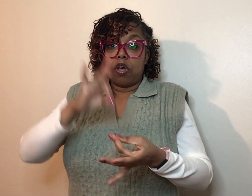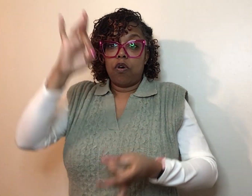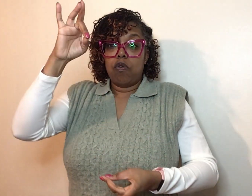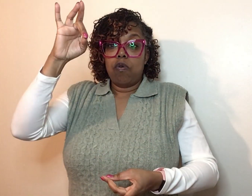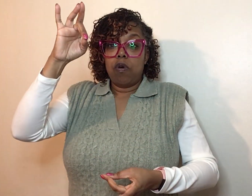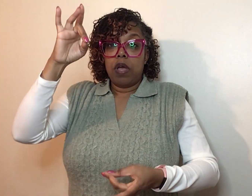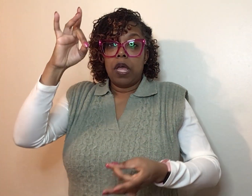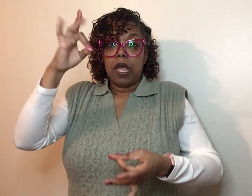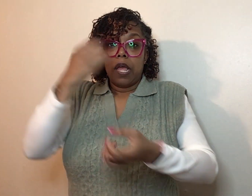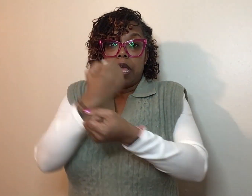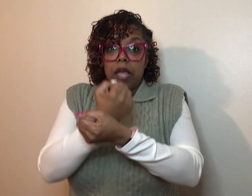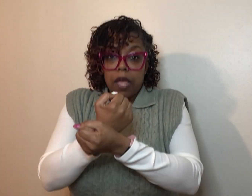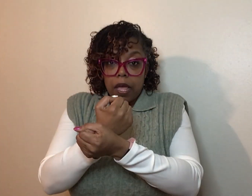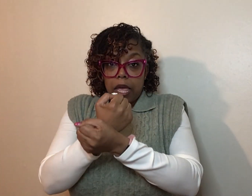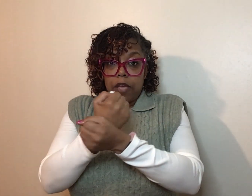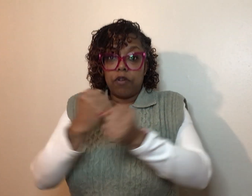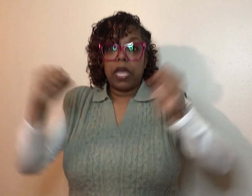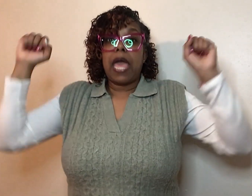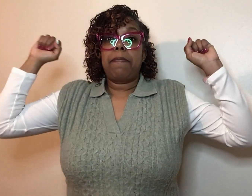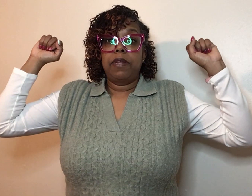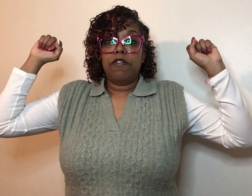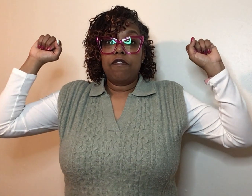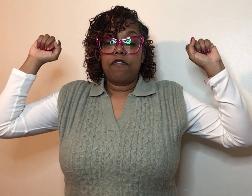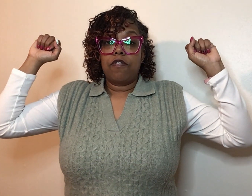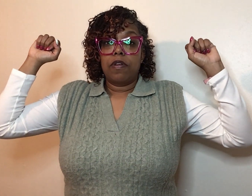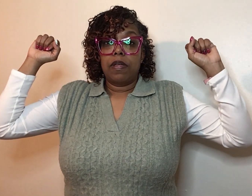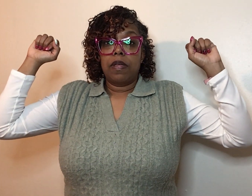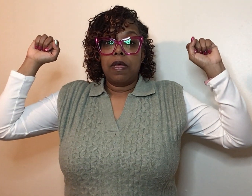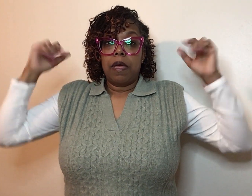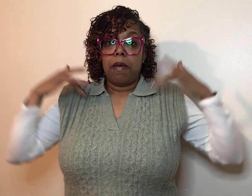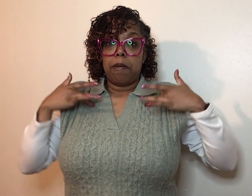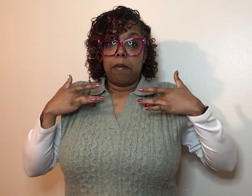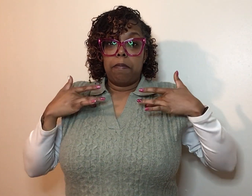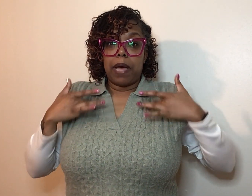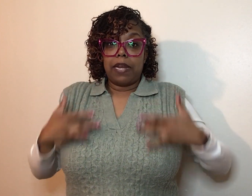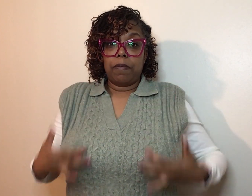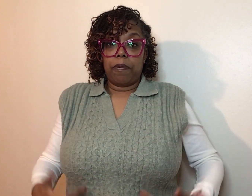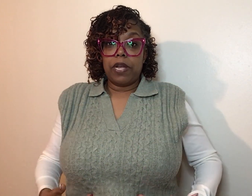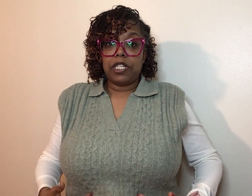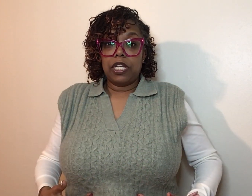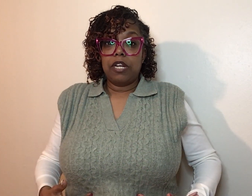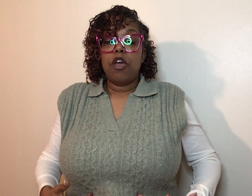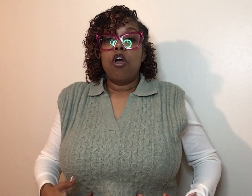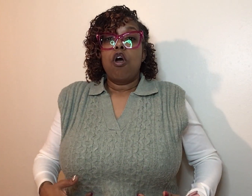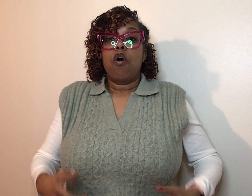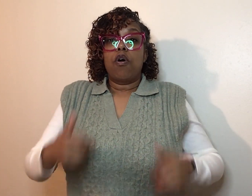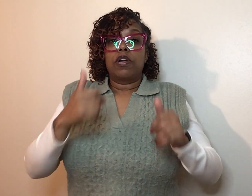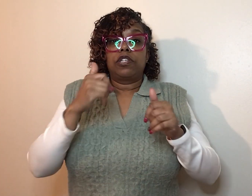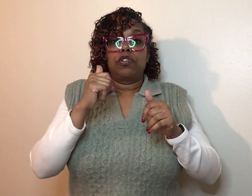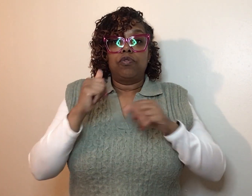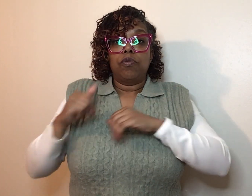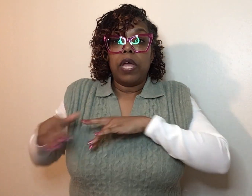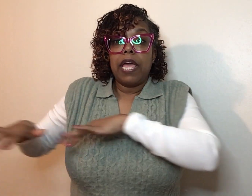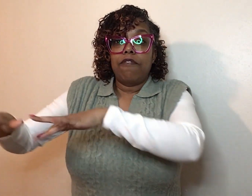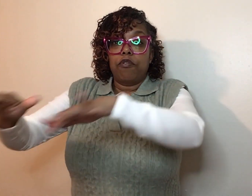soul held captive by depression, or to